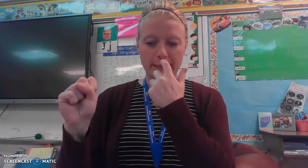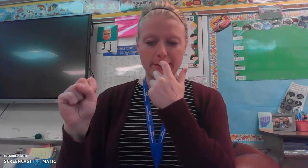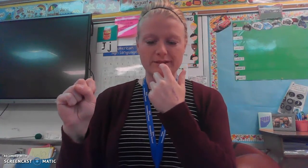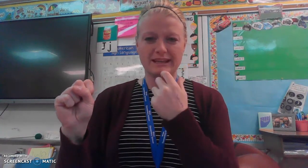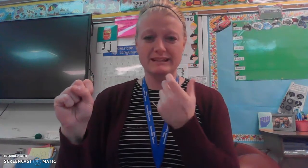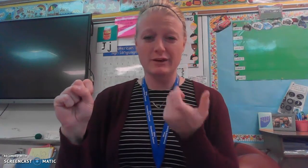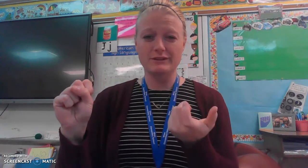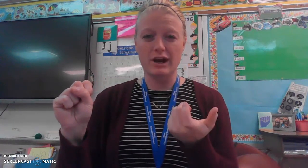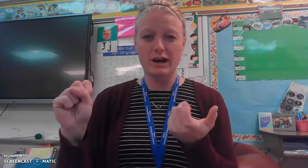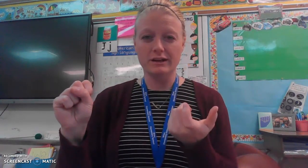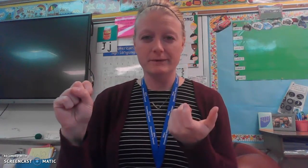think it was like self-talk.